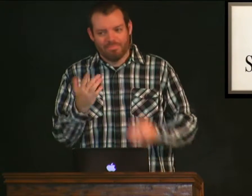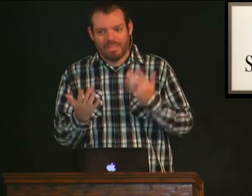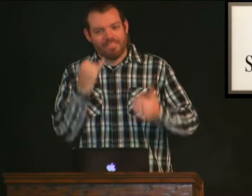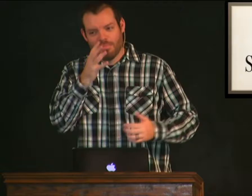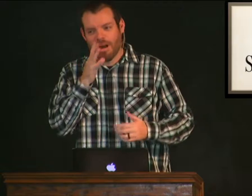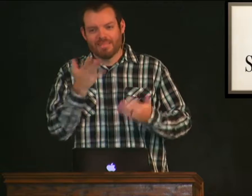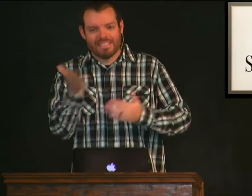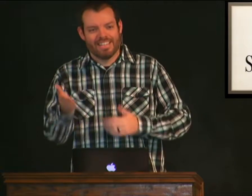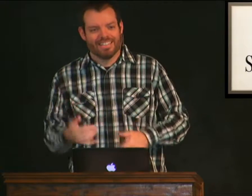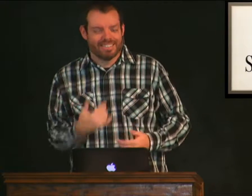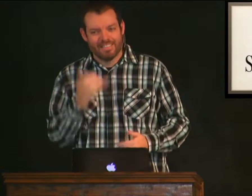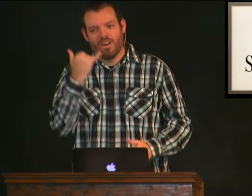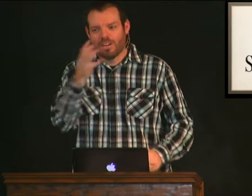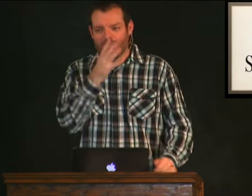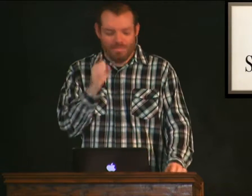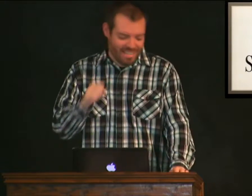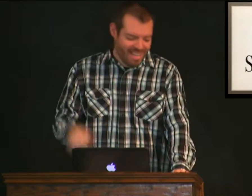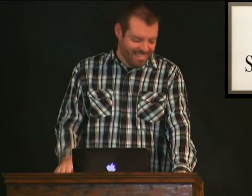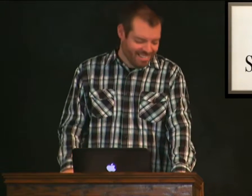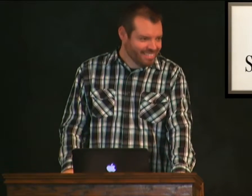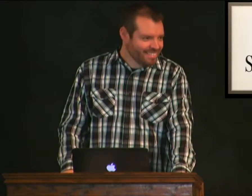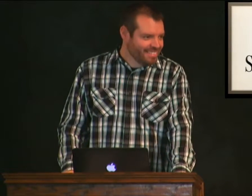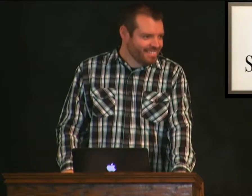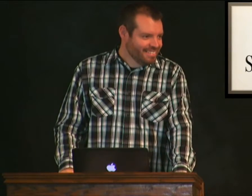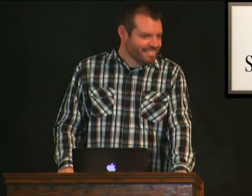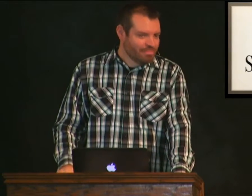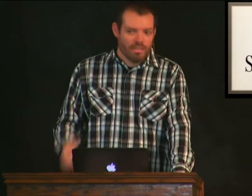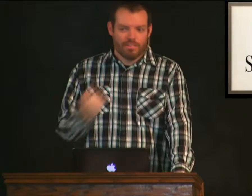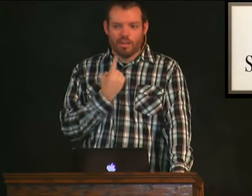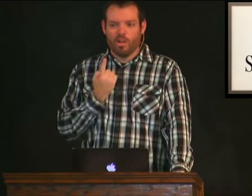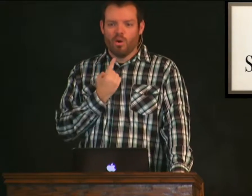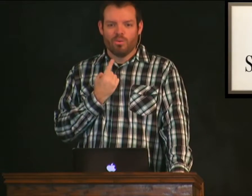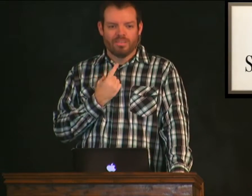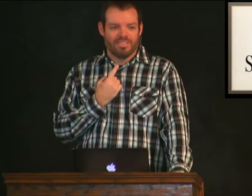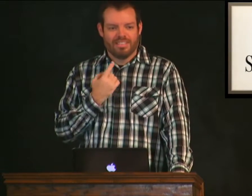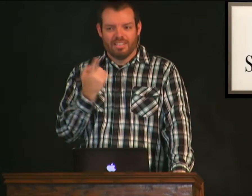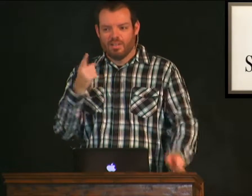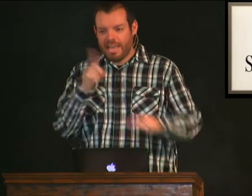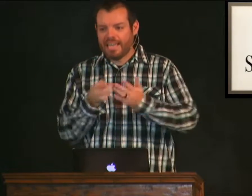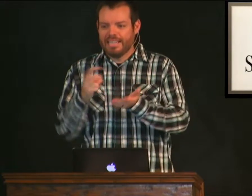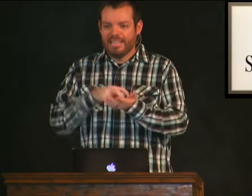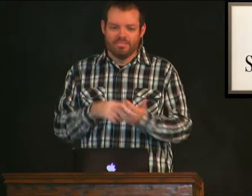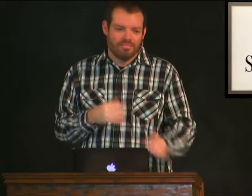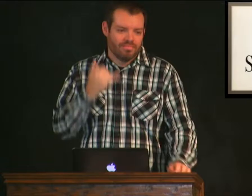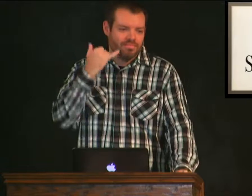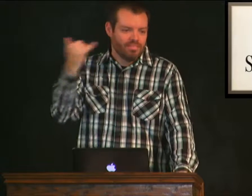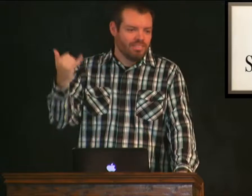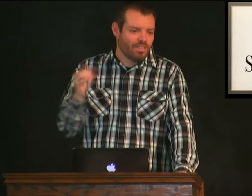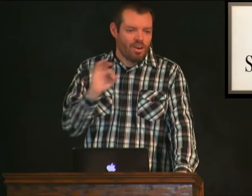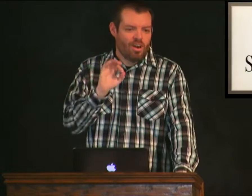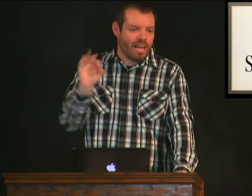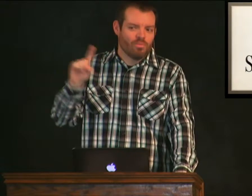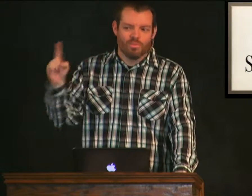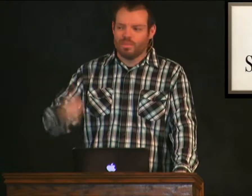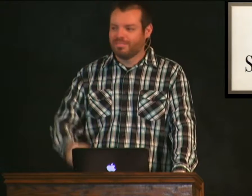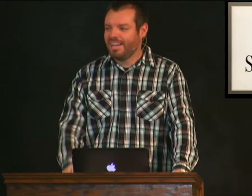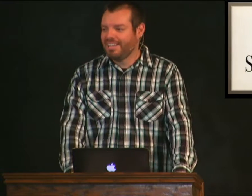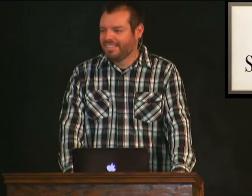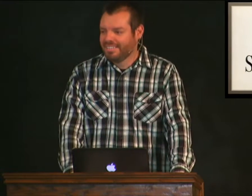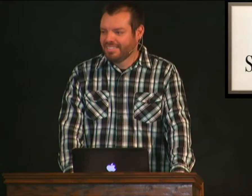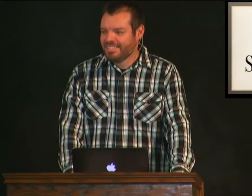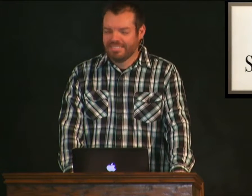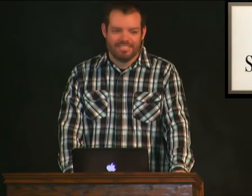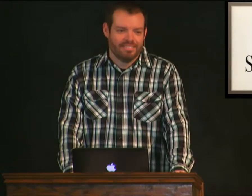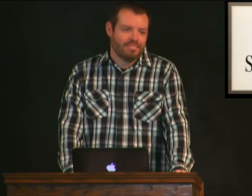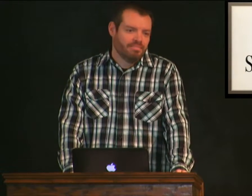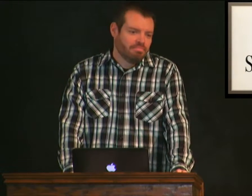Yeah, if your mama's there, you call your mama, yeah. But if you're alone, you can't get up, you call 911, right?